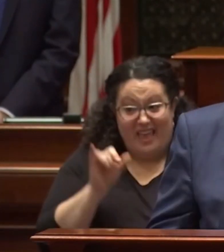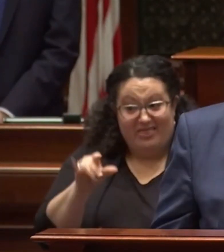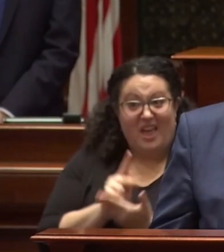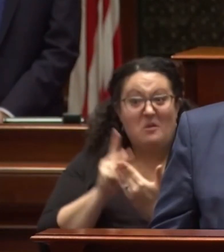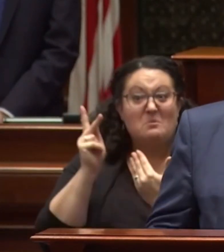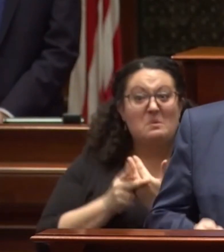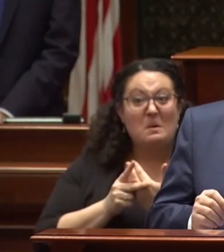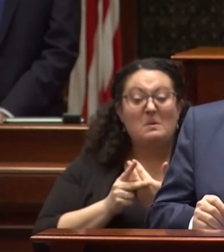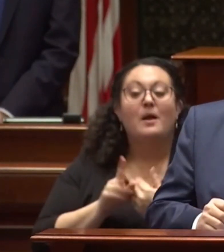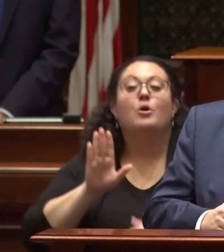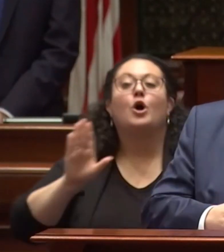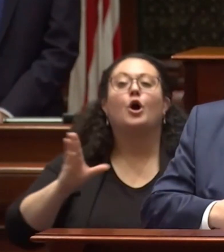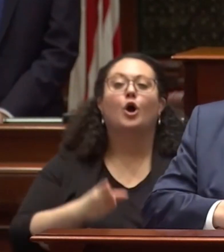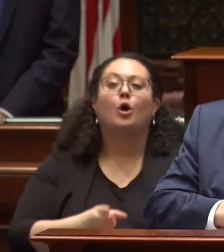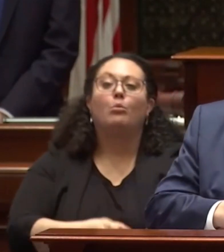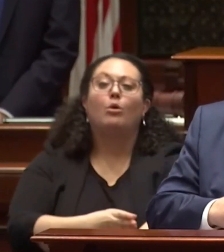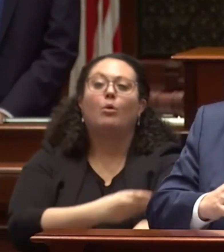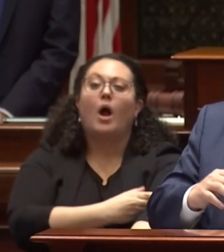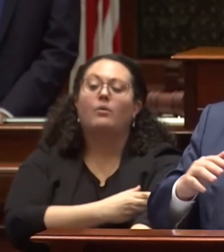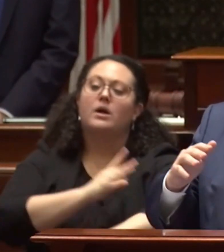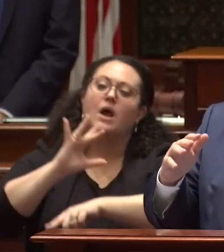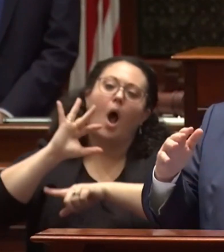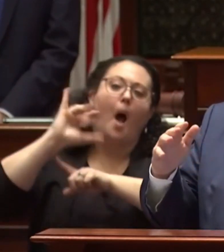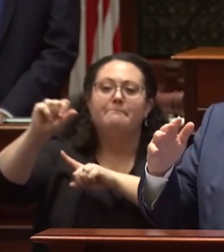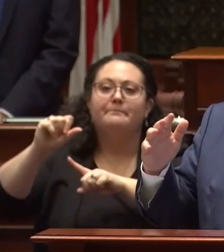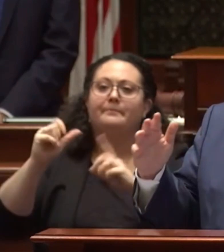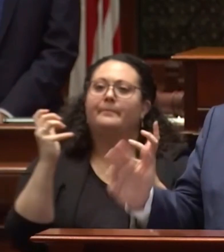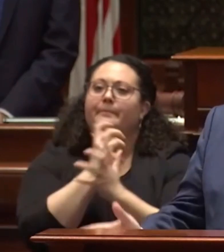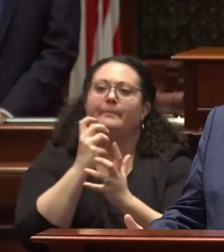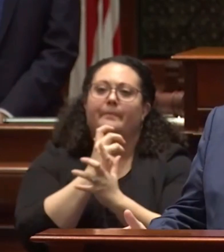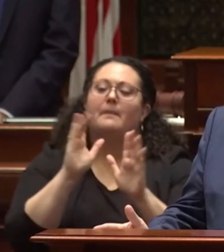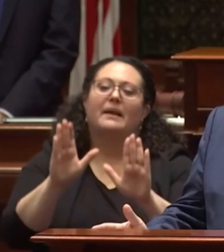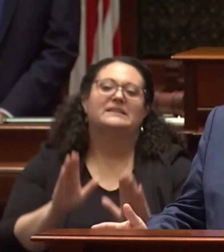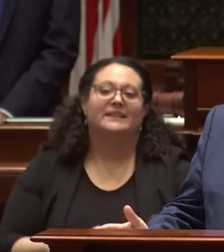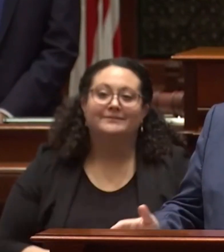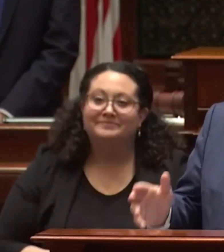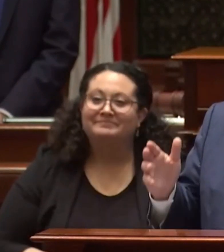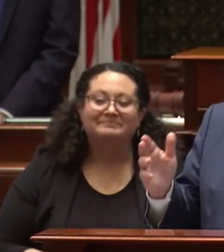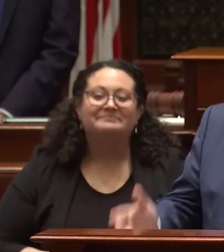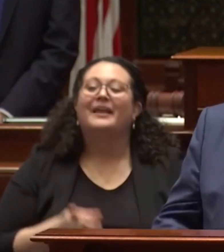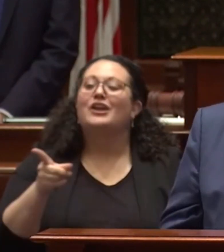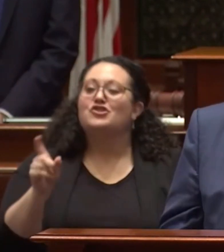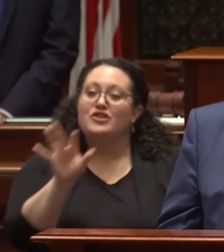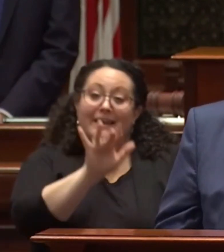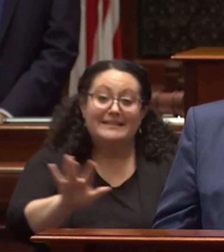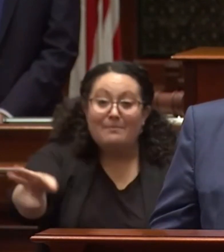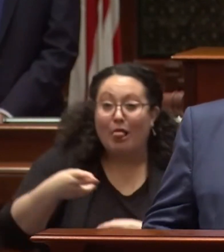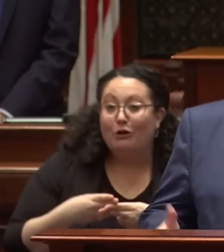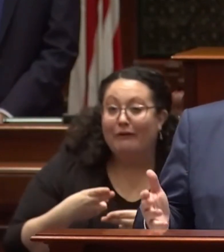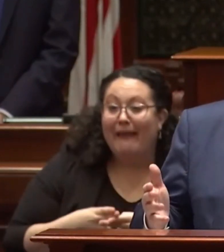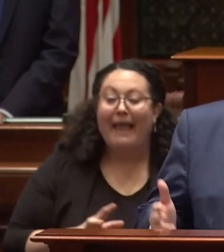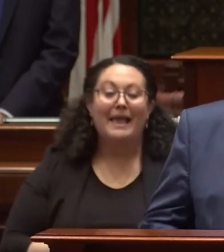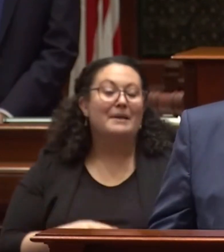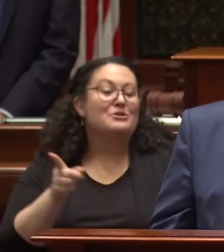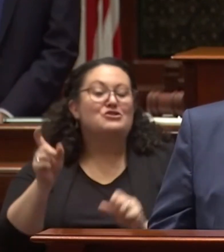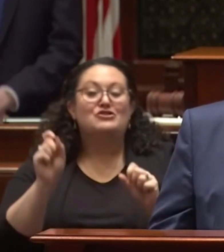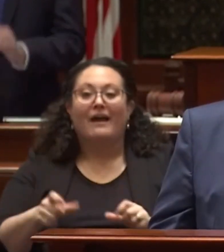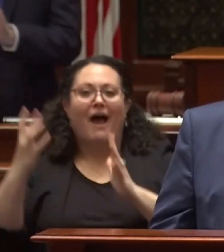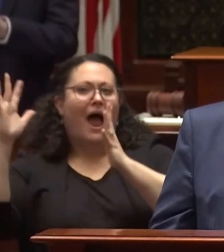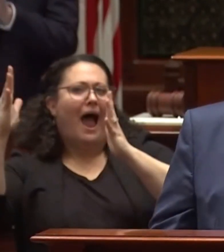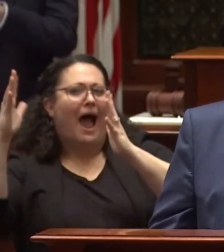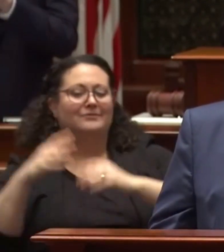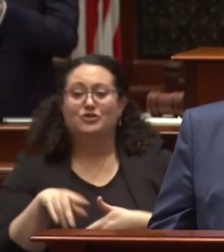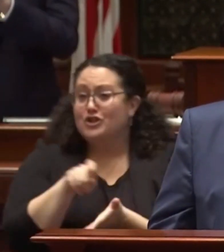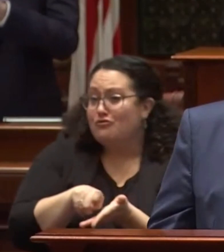that program, her progress has been nothing short of remarkable. She can spell her name. She can write her